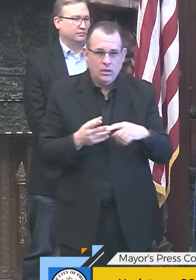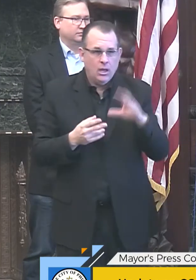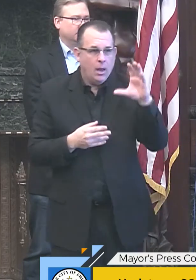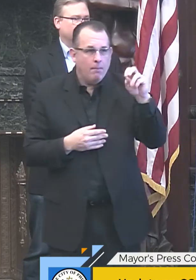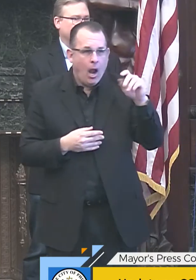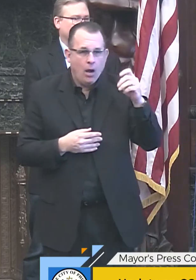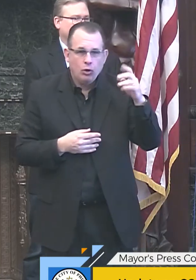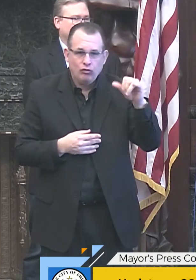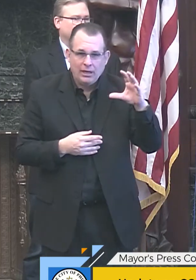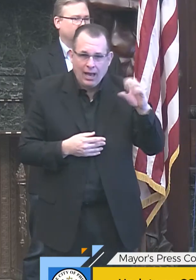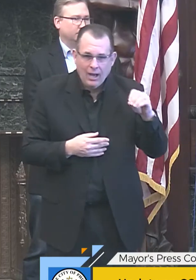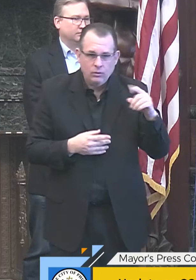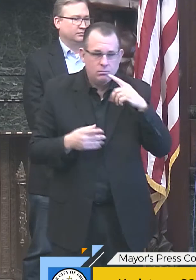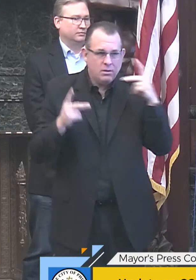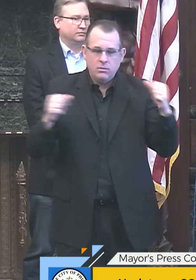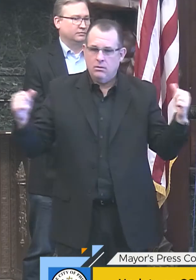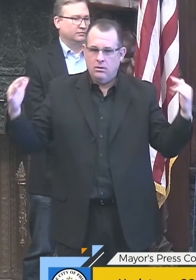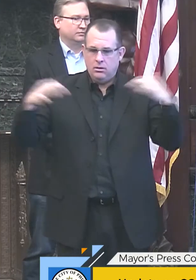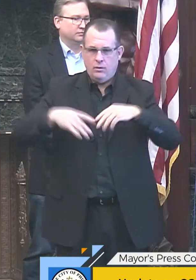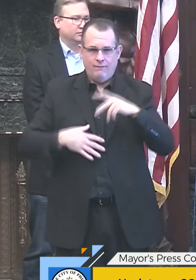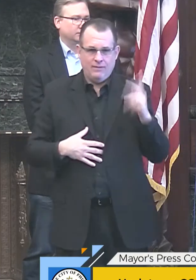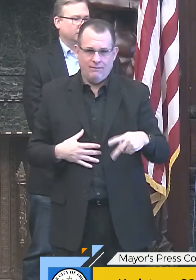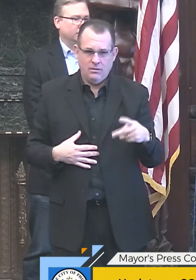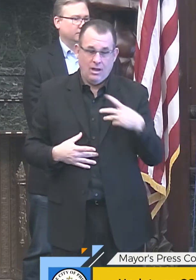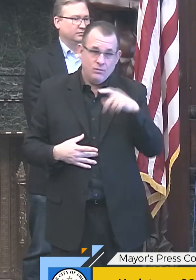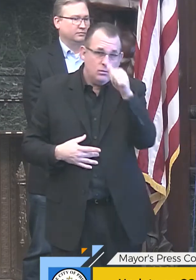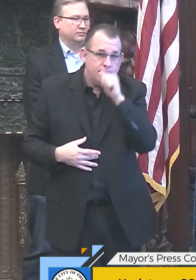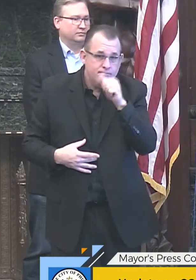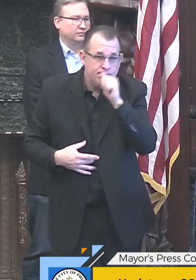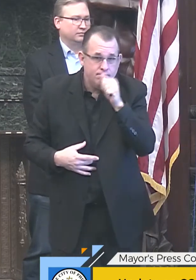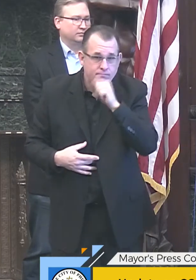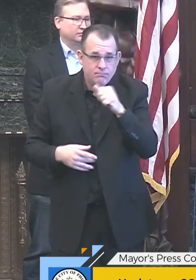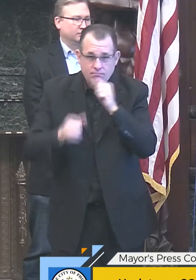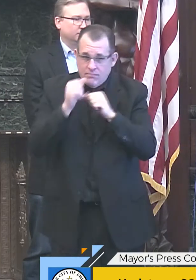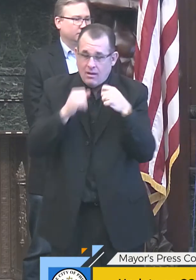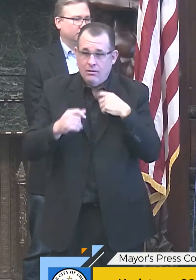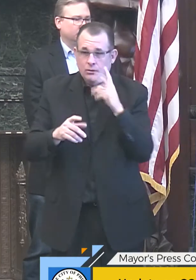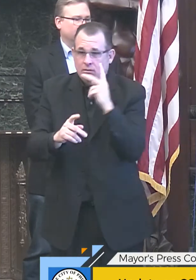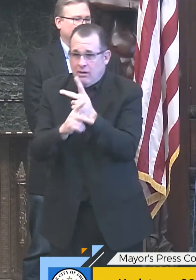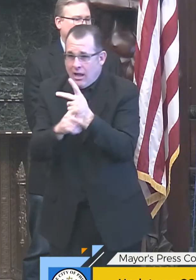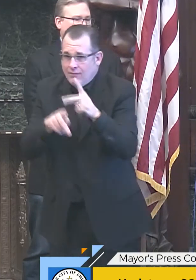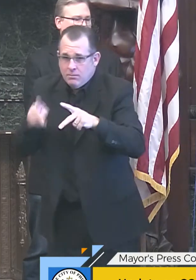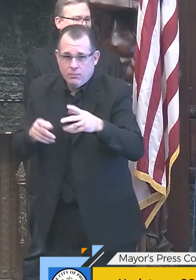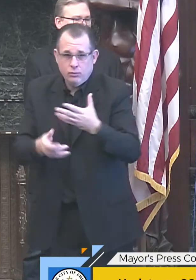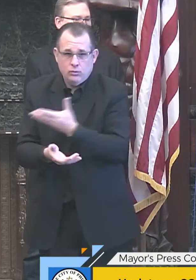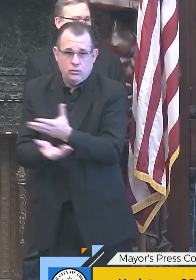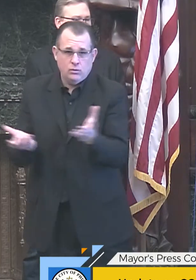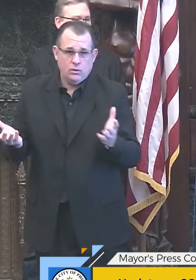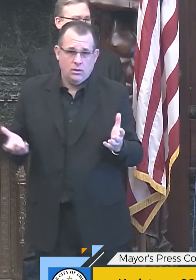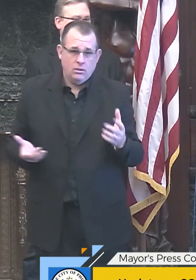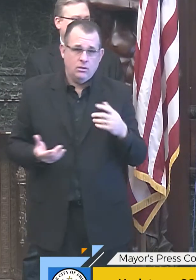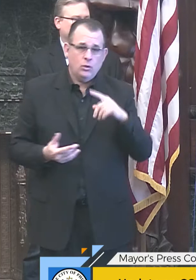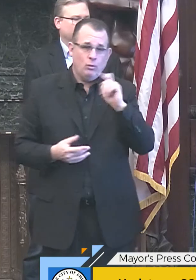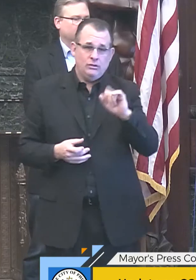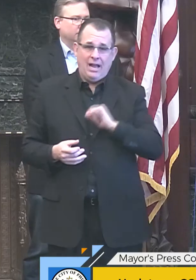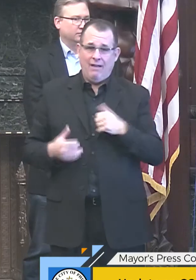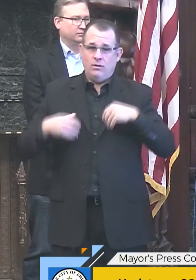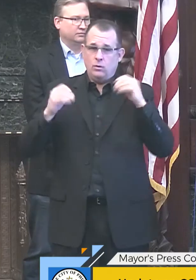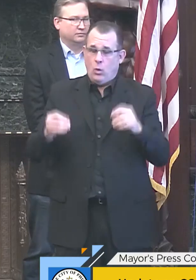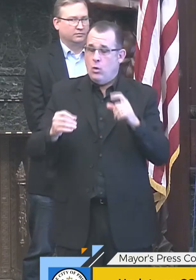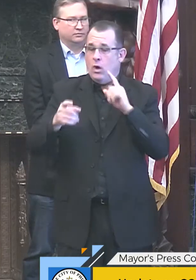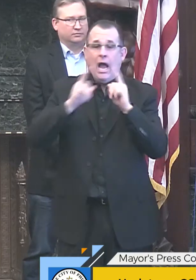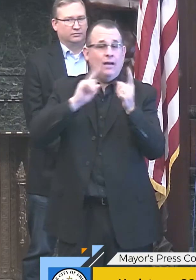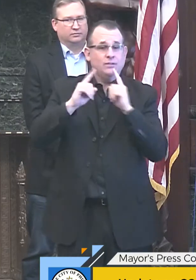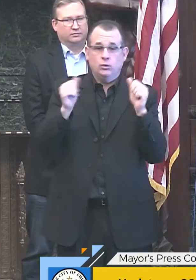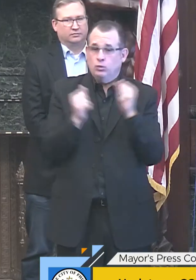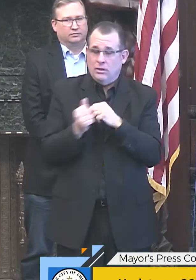that's just we're gonna have to plow through it and take care of everybody we can take care of. But the original question, I had no conversation with Bill De Blasio or